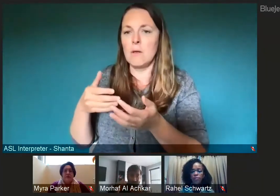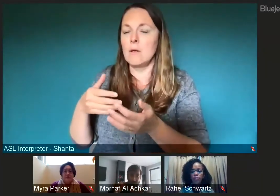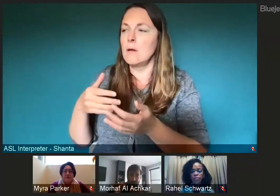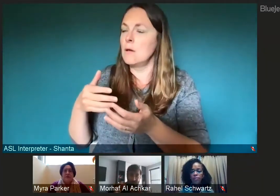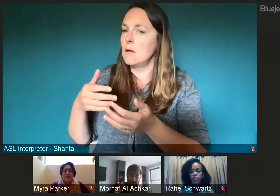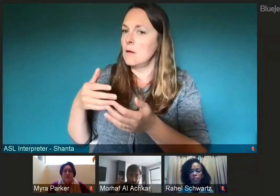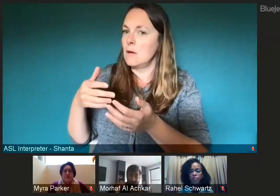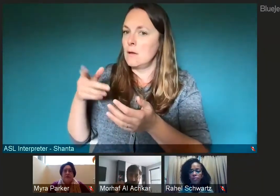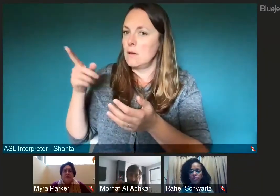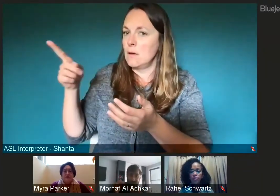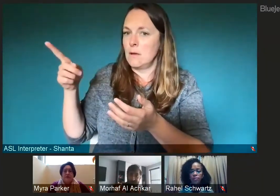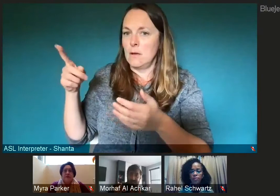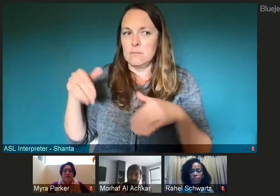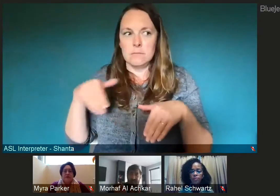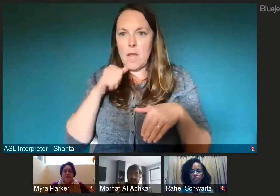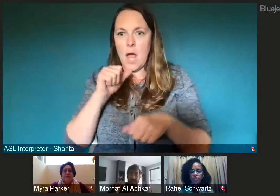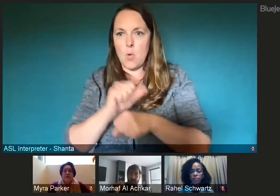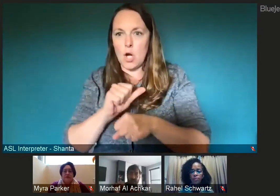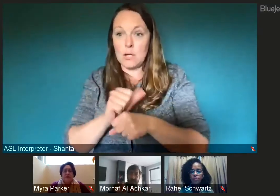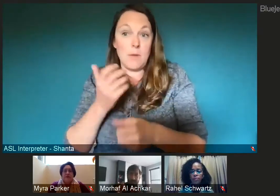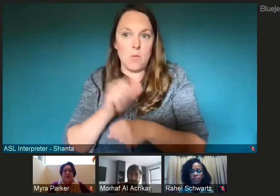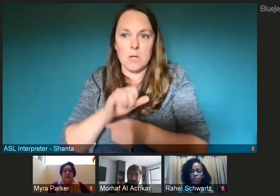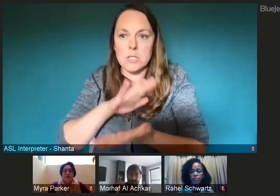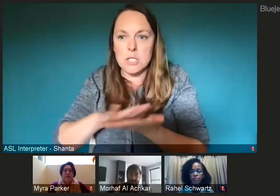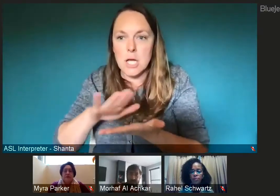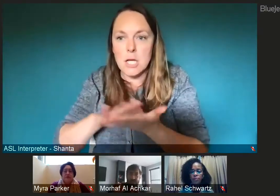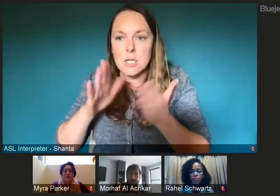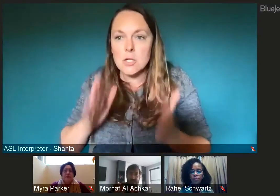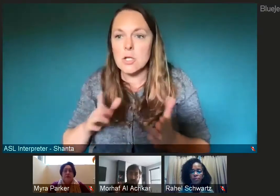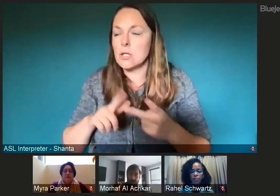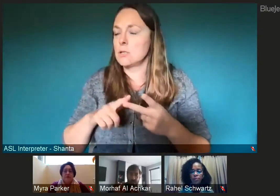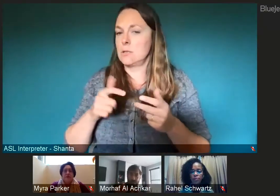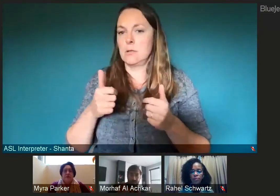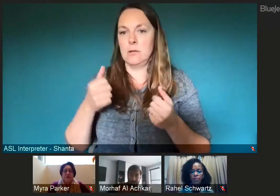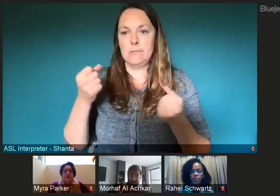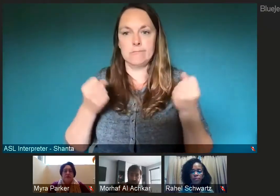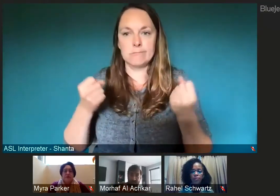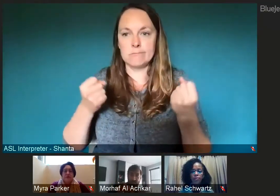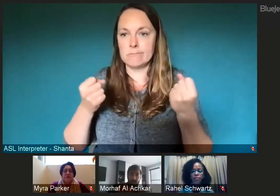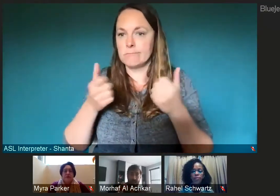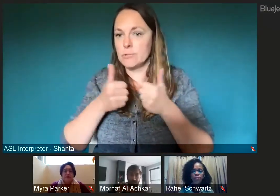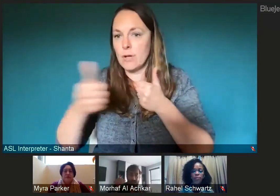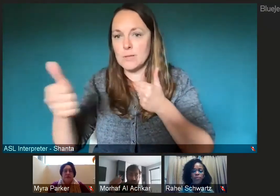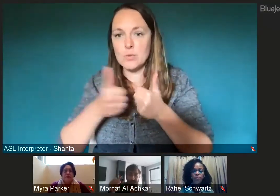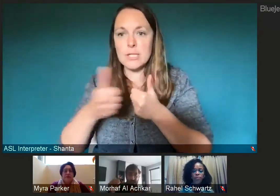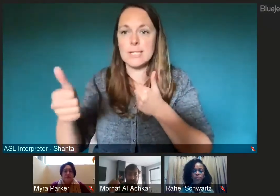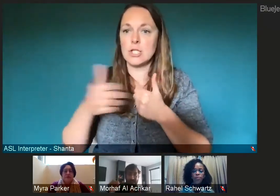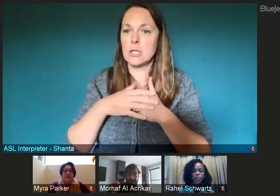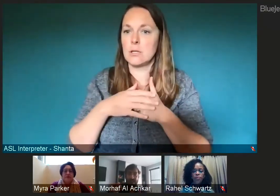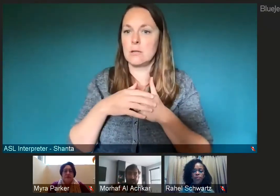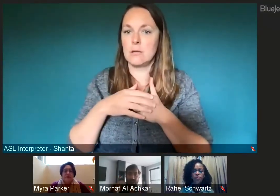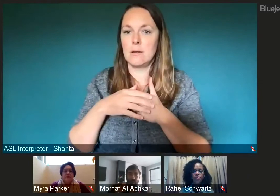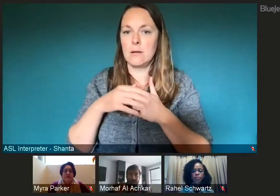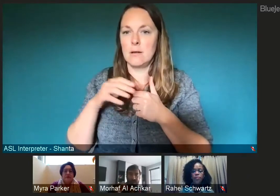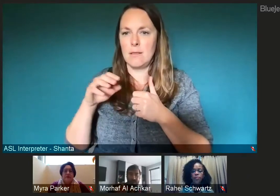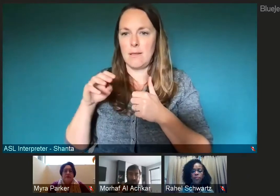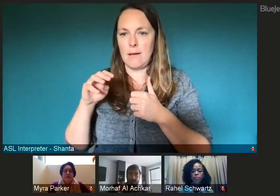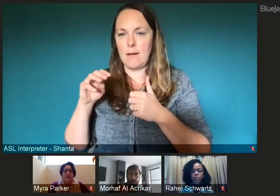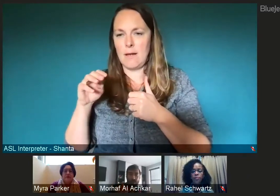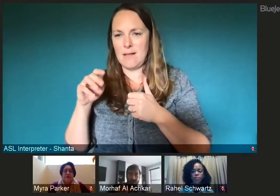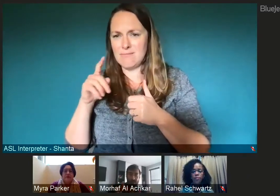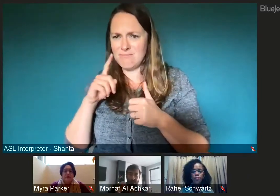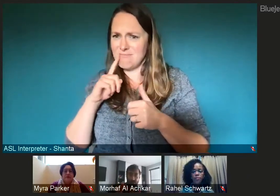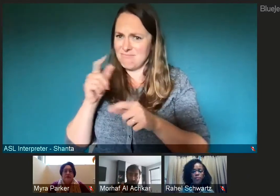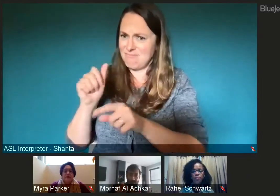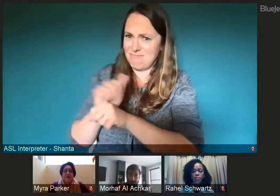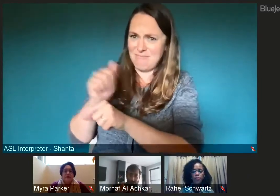but they're not working. They're working as janitors, they're working in transportation, they're working as MA while they actually have an RN. So we need to